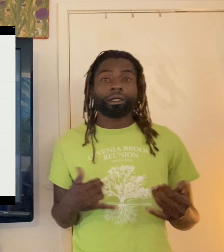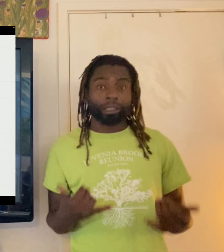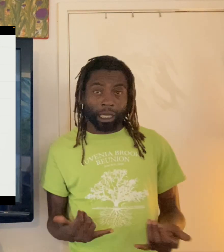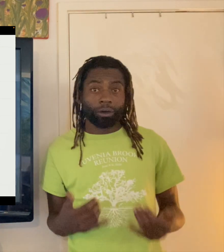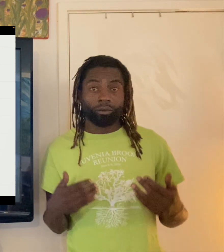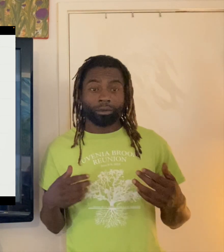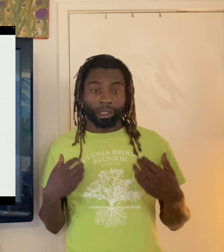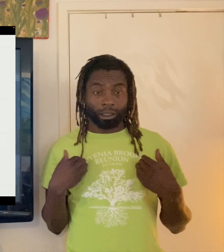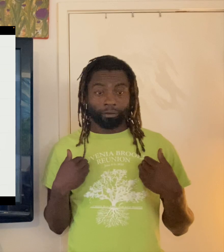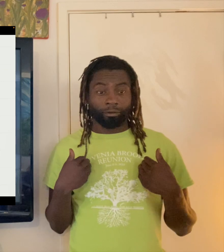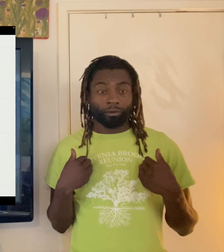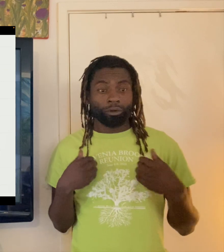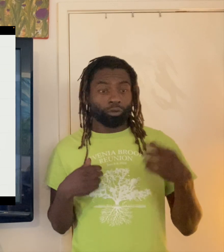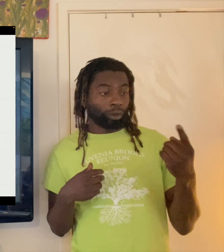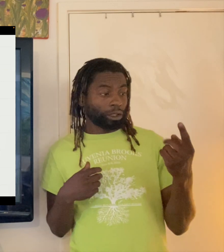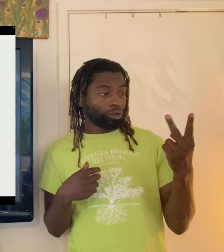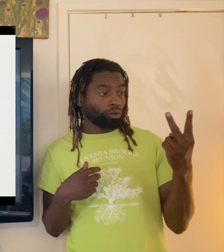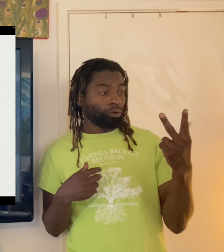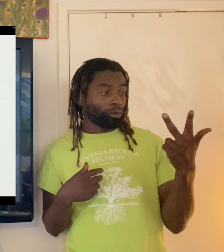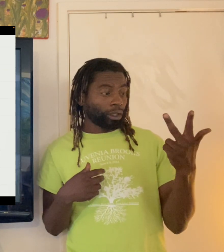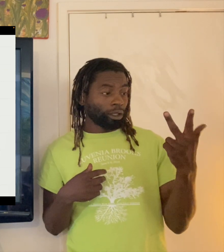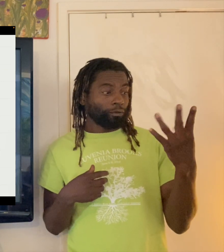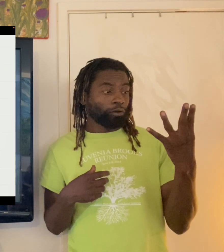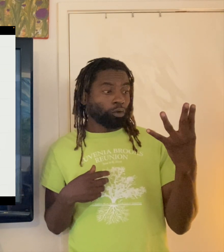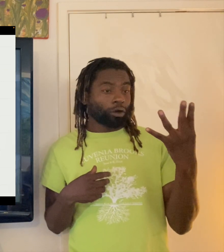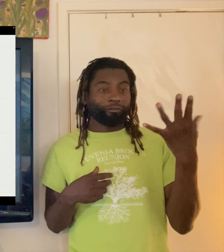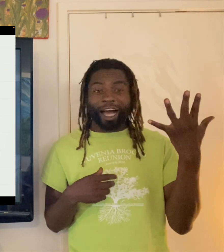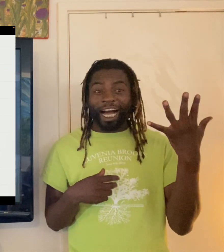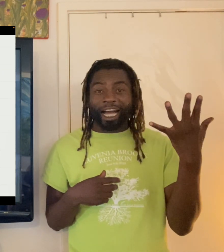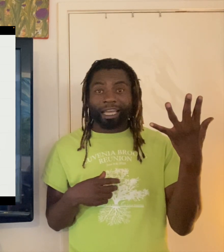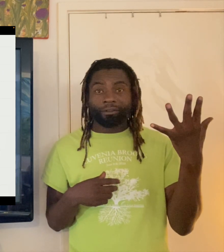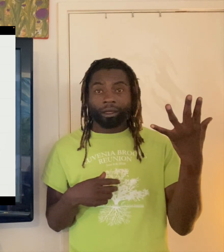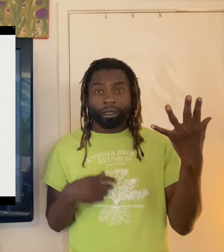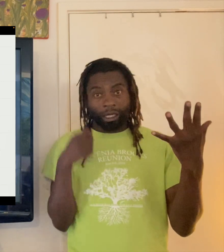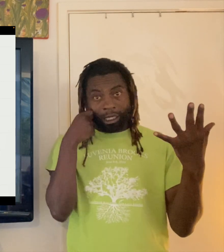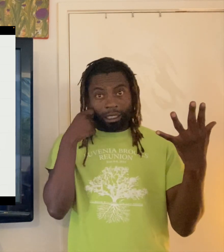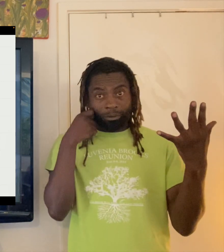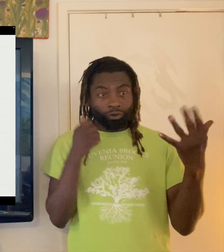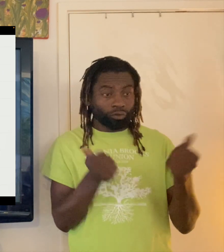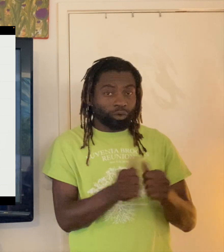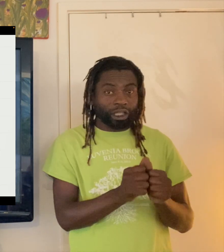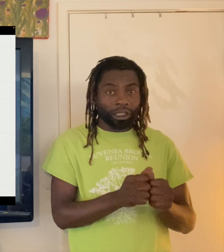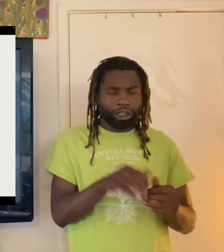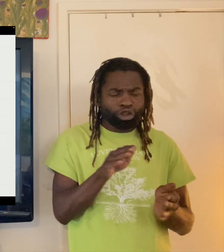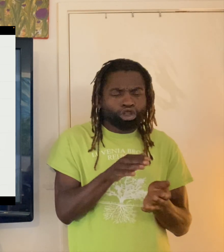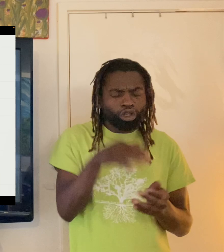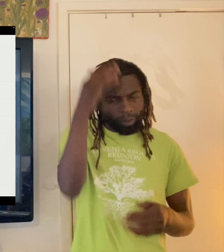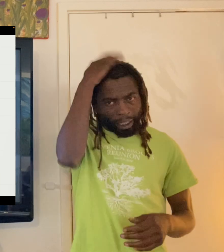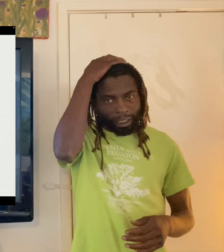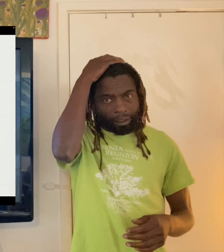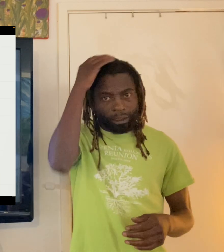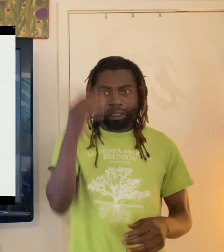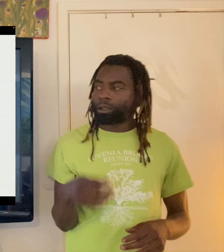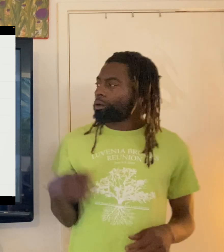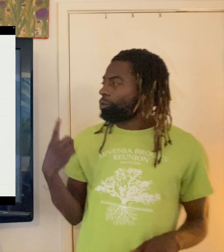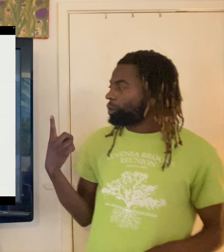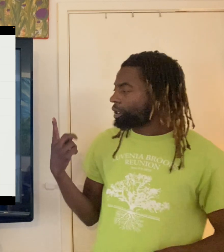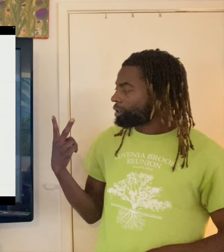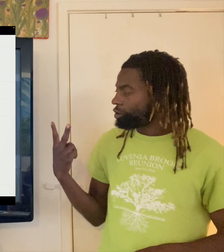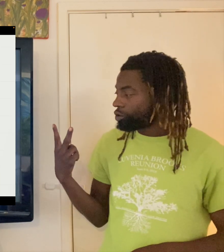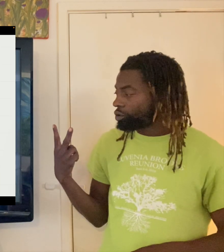have 1, 2, 3, 4, 5 apples with little hats, and